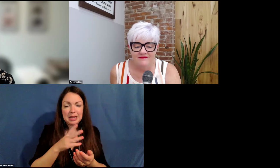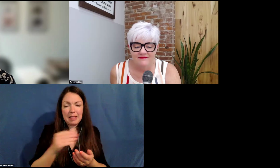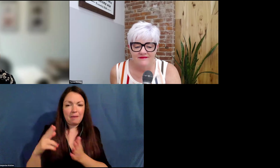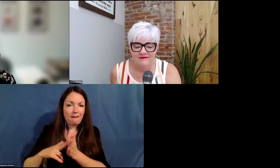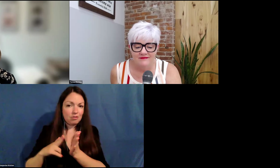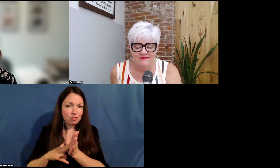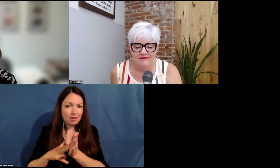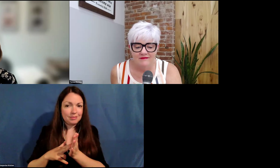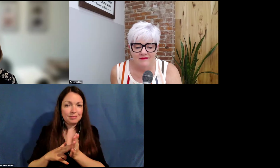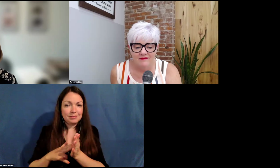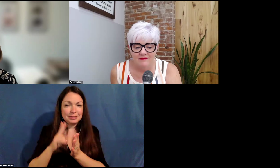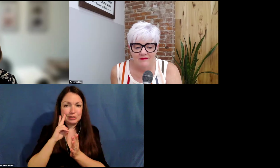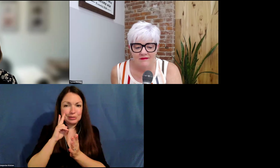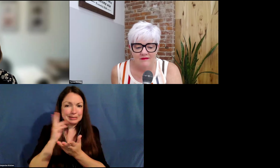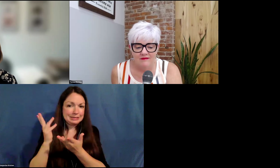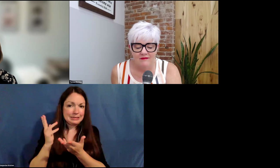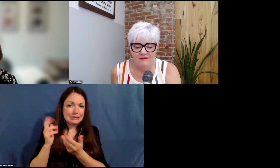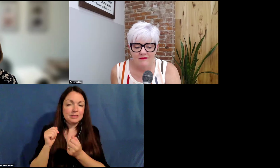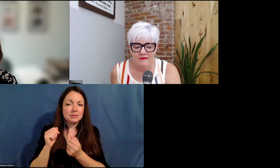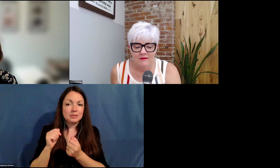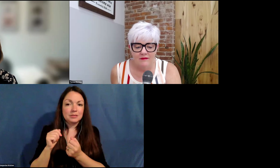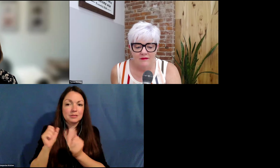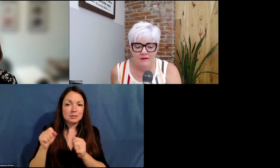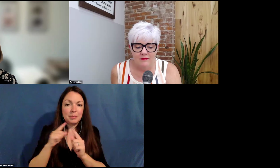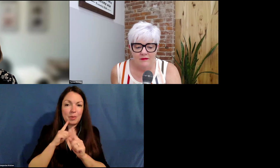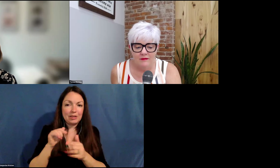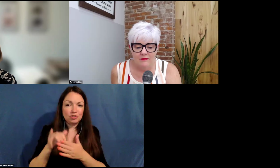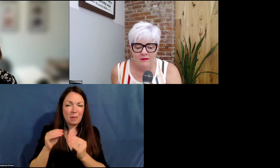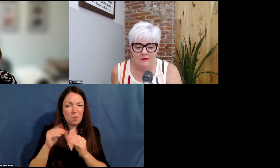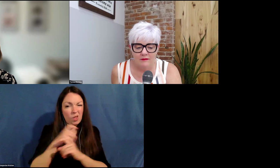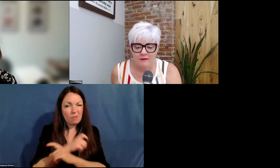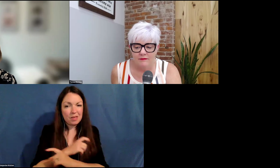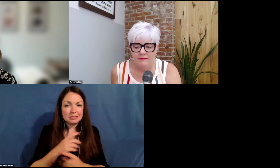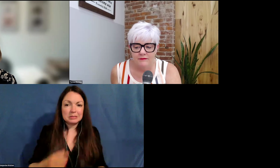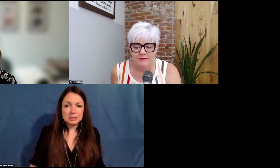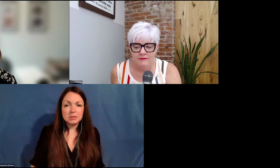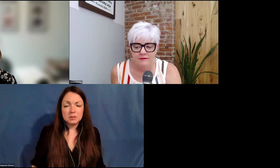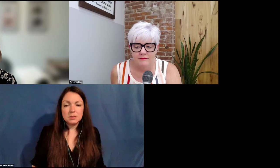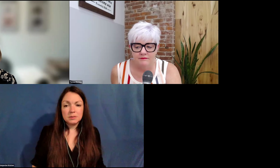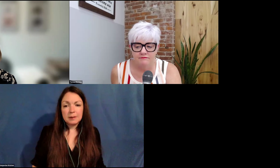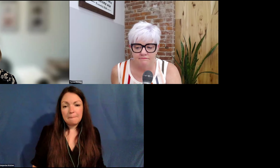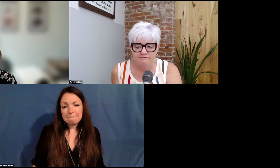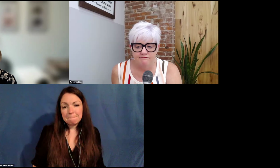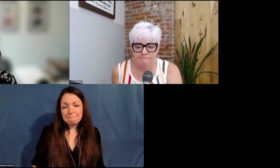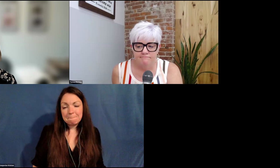too, to see about that too, to be able to answer that. That's more complex.